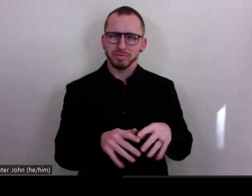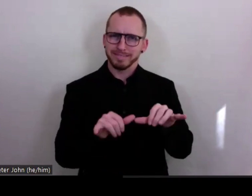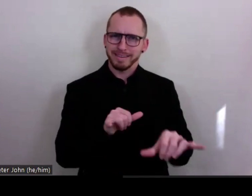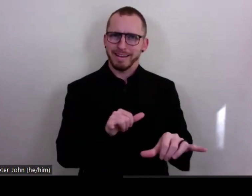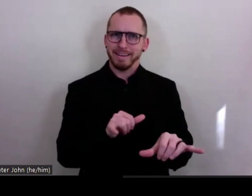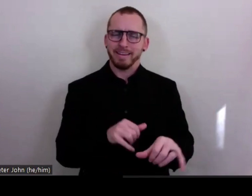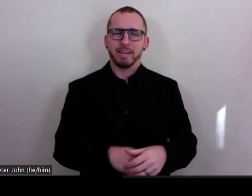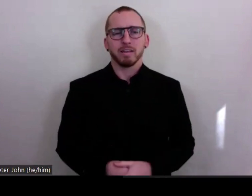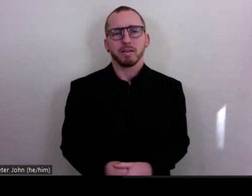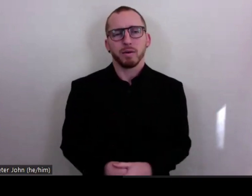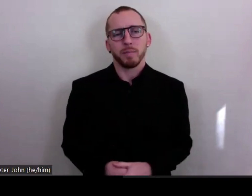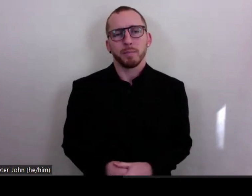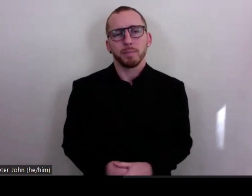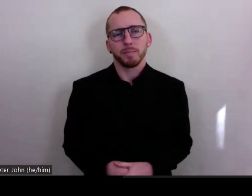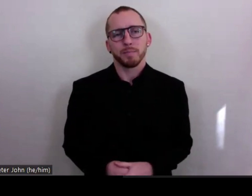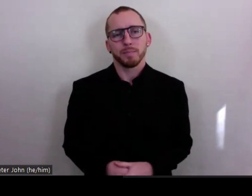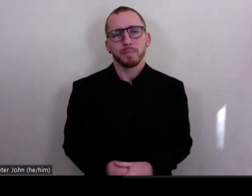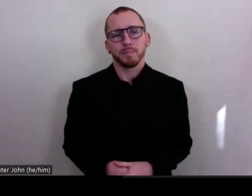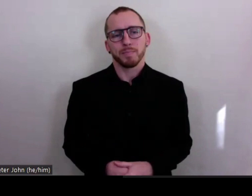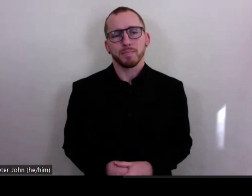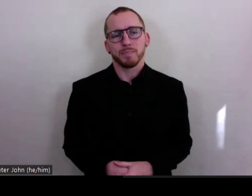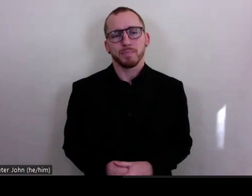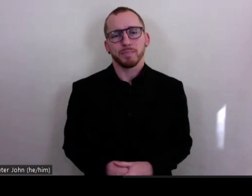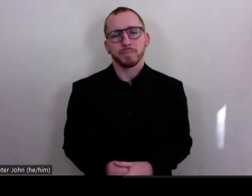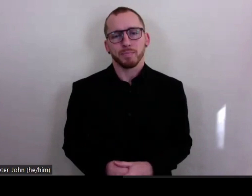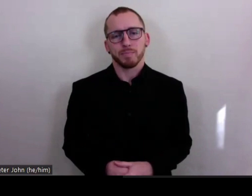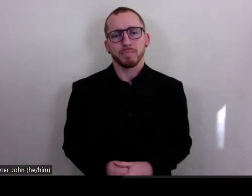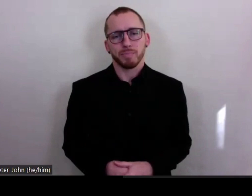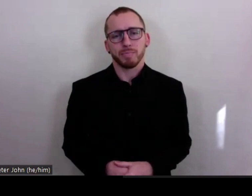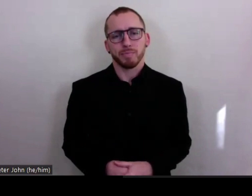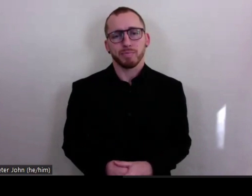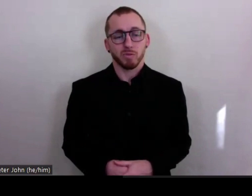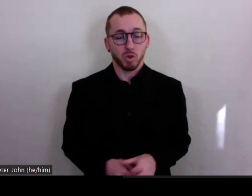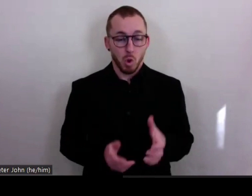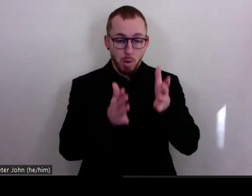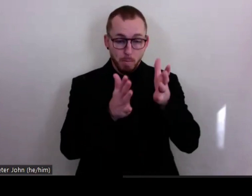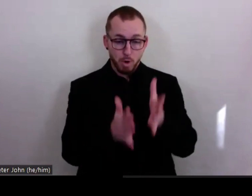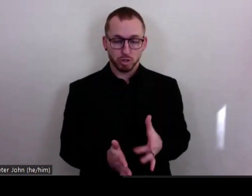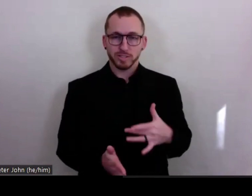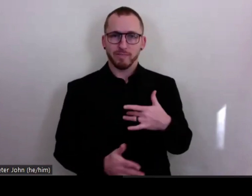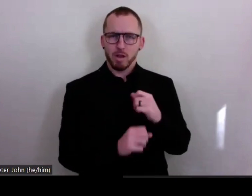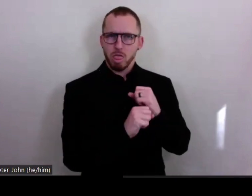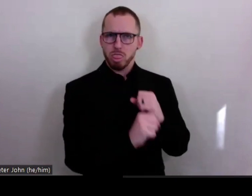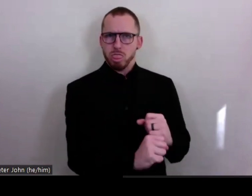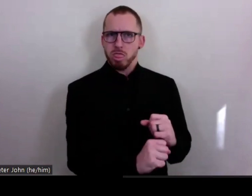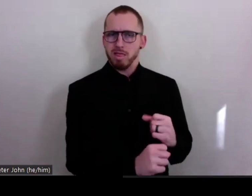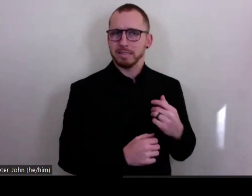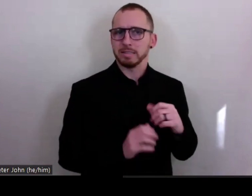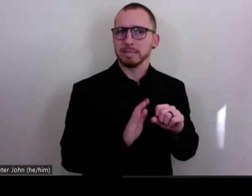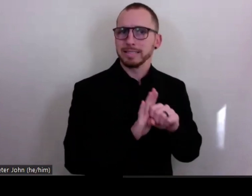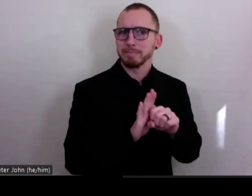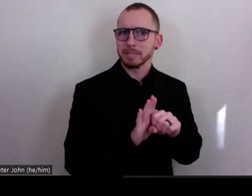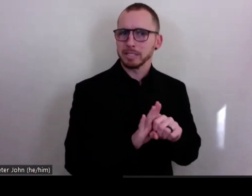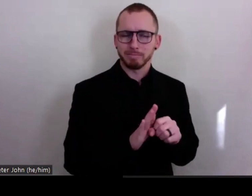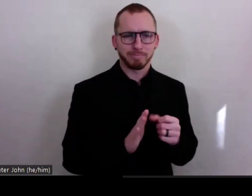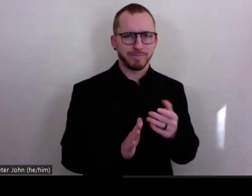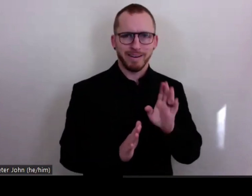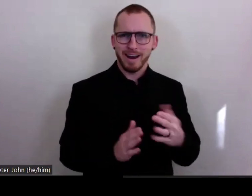about the way to keep a person rooted in their symptoms and to never heal from their symptoms,